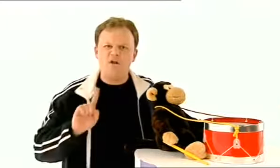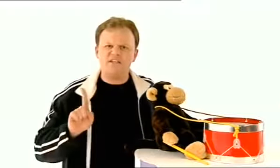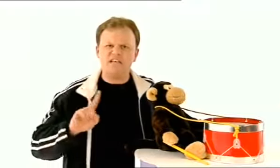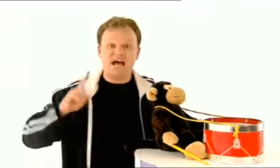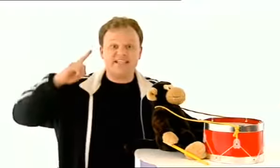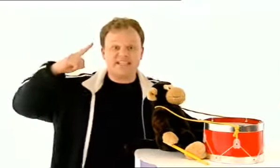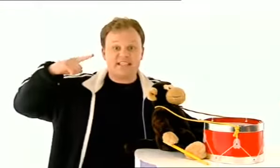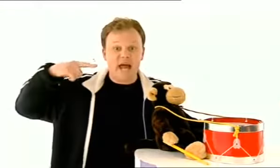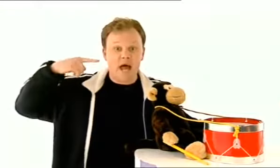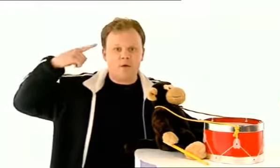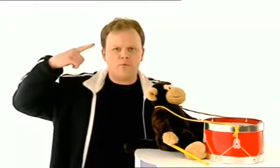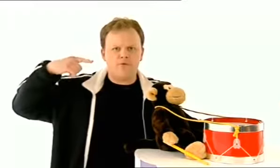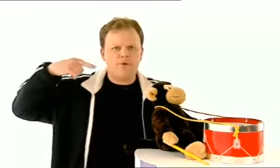What's that sound?